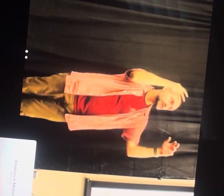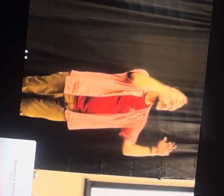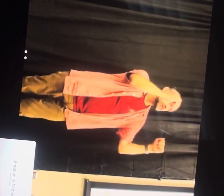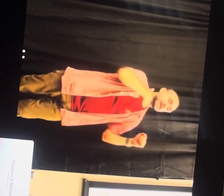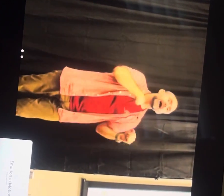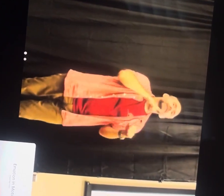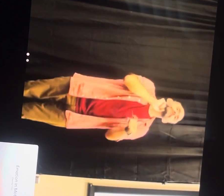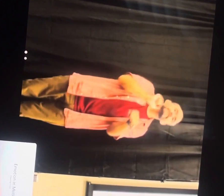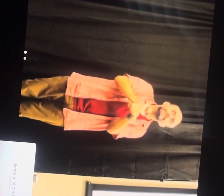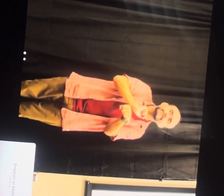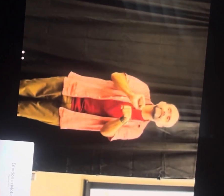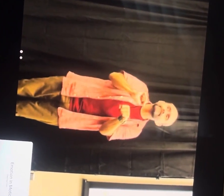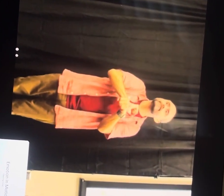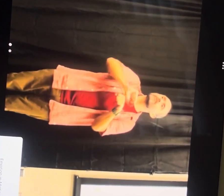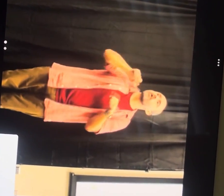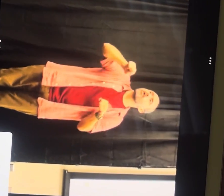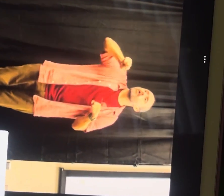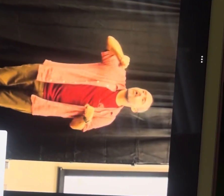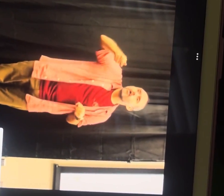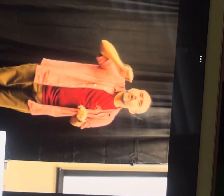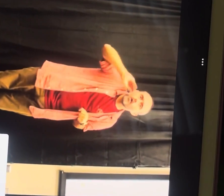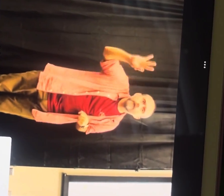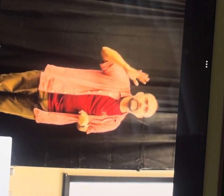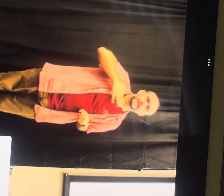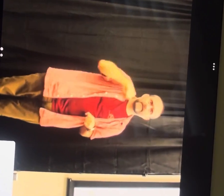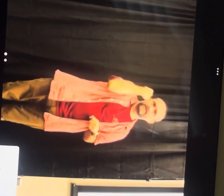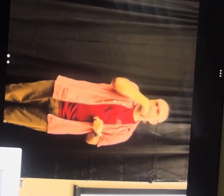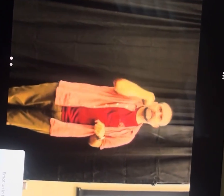So my motion, my signing, I really had to,